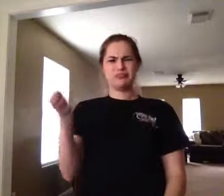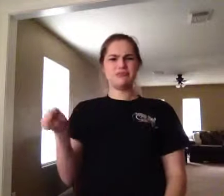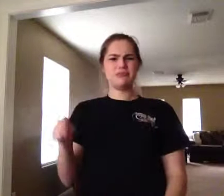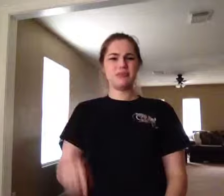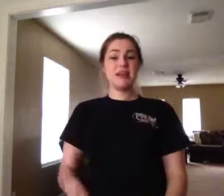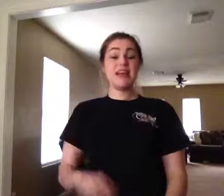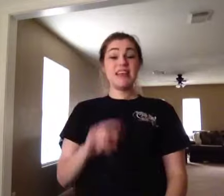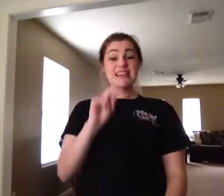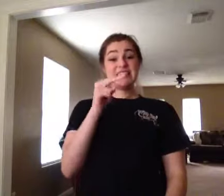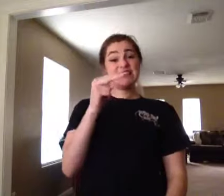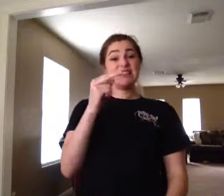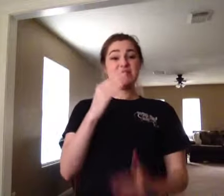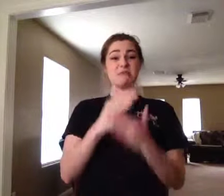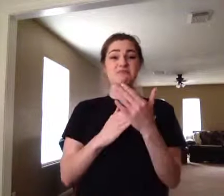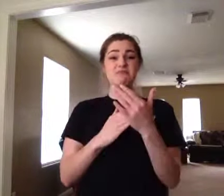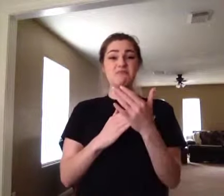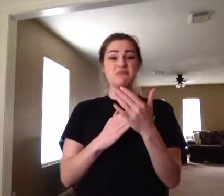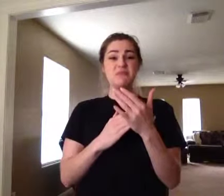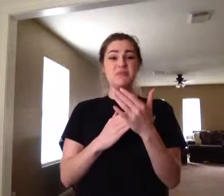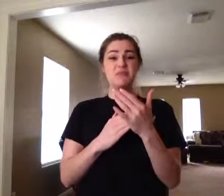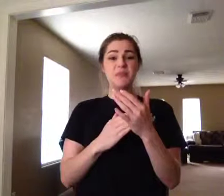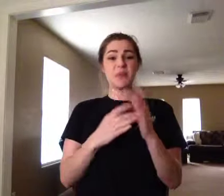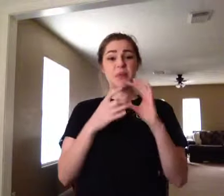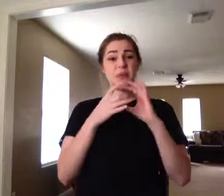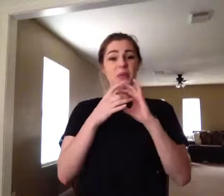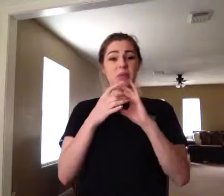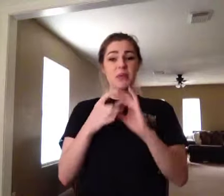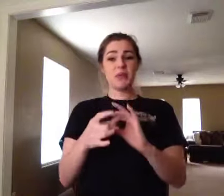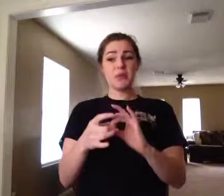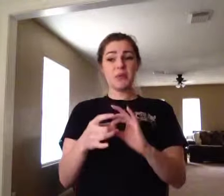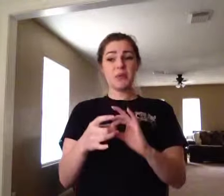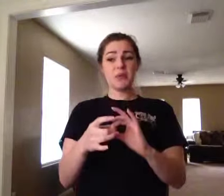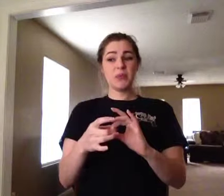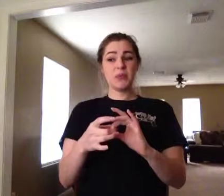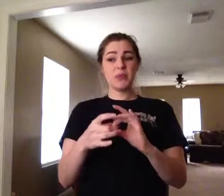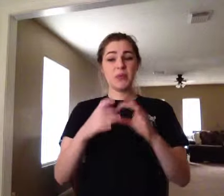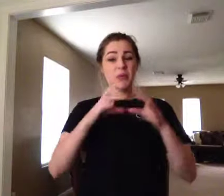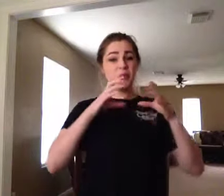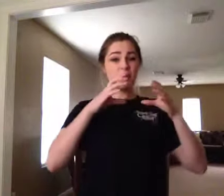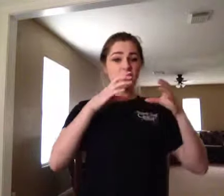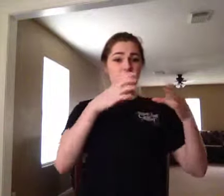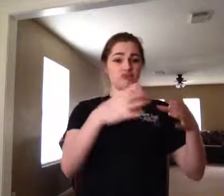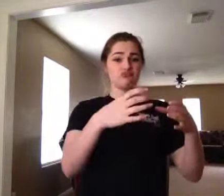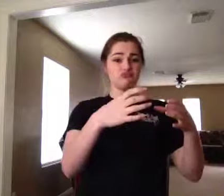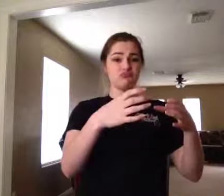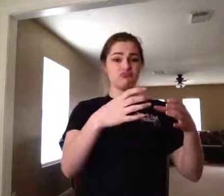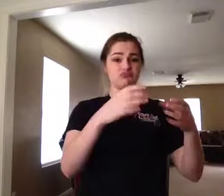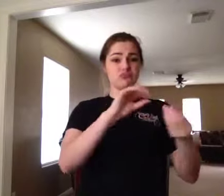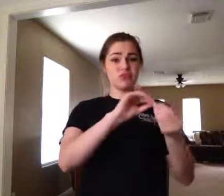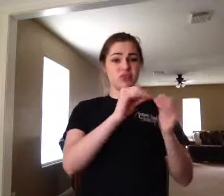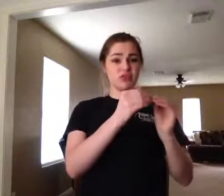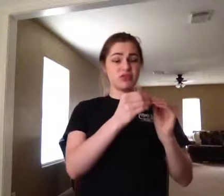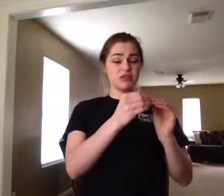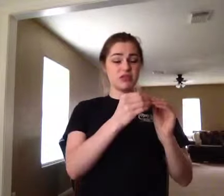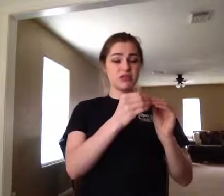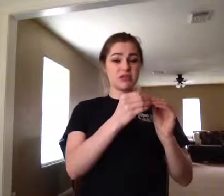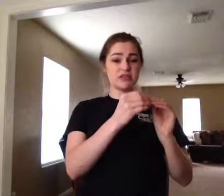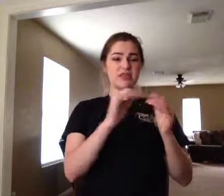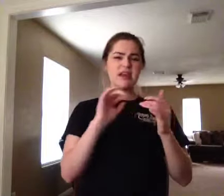with sets of numbers, how to group, associate numbers together. Now, before we get started, make sure, of course,